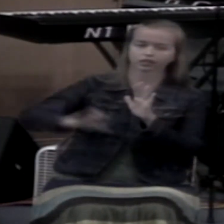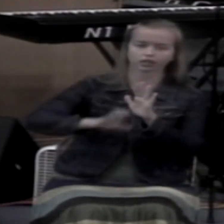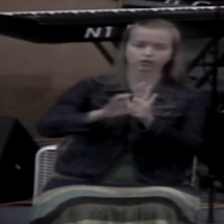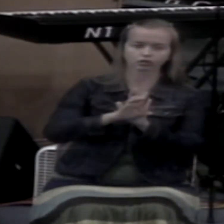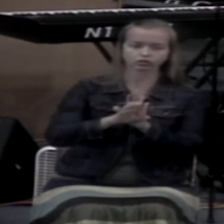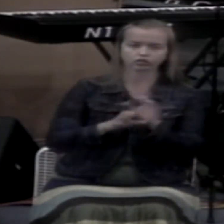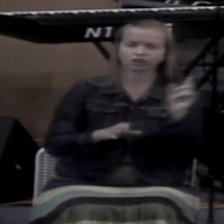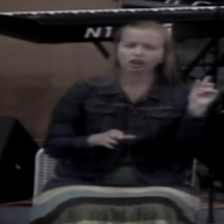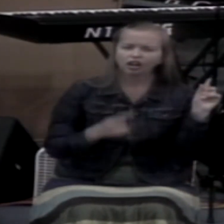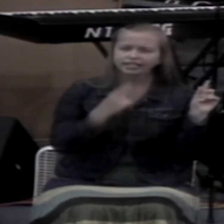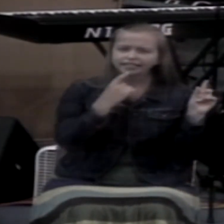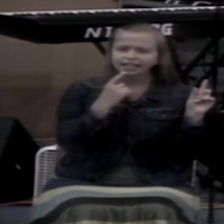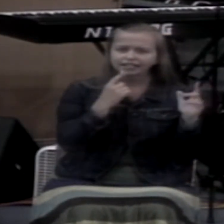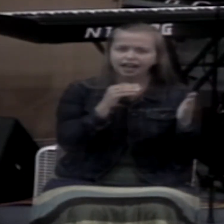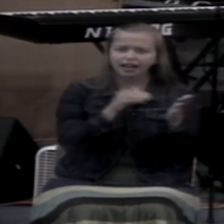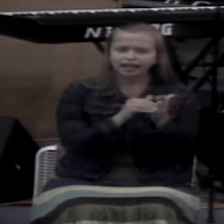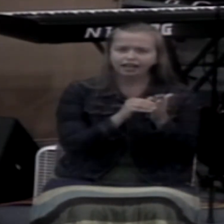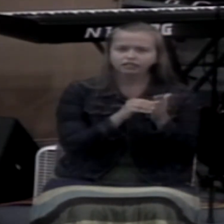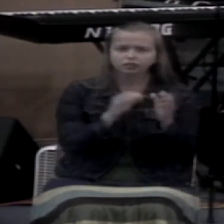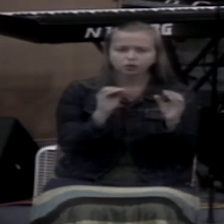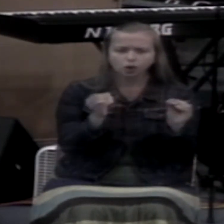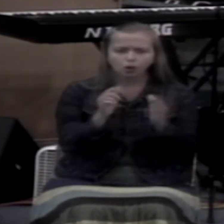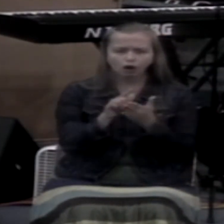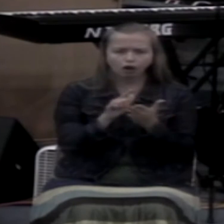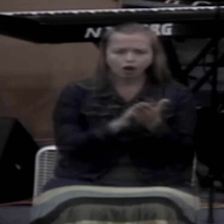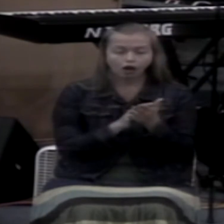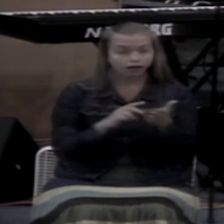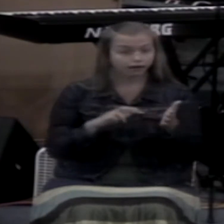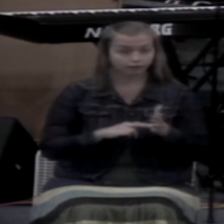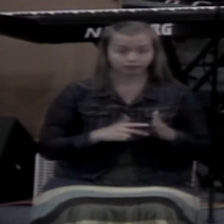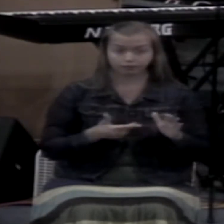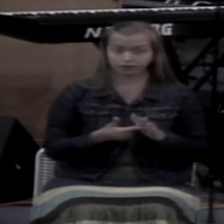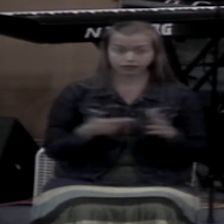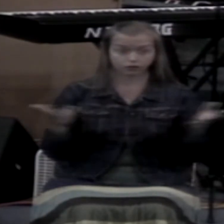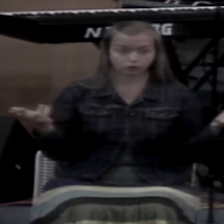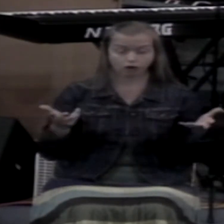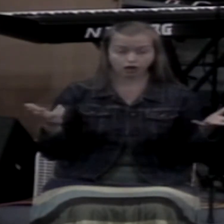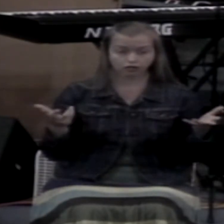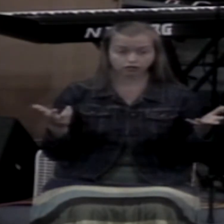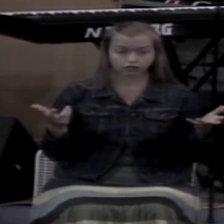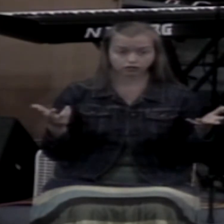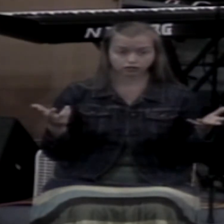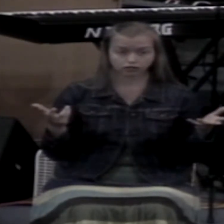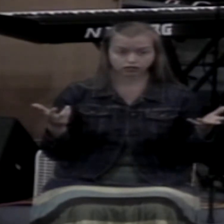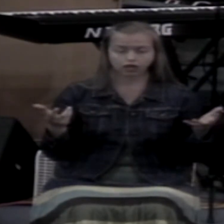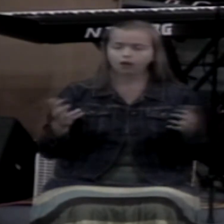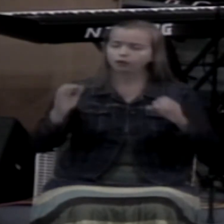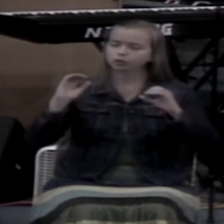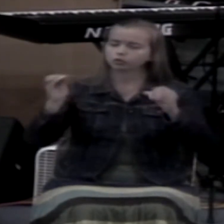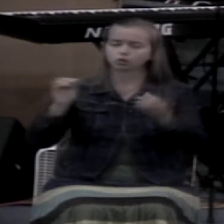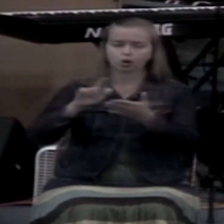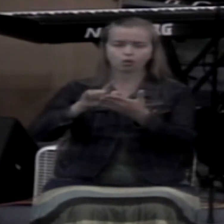no law against you loving as much as you possibly can.